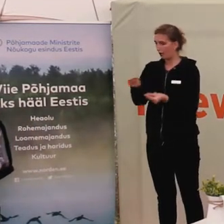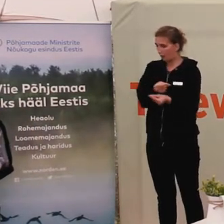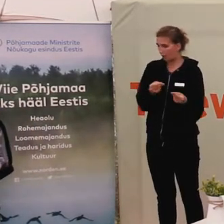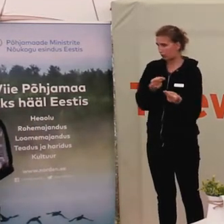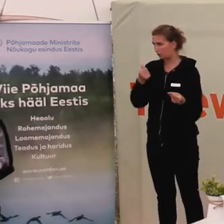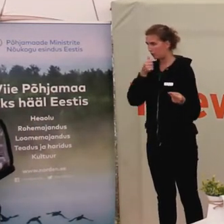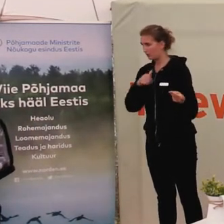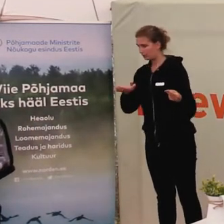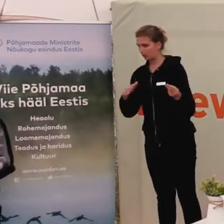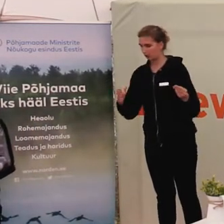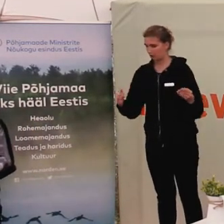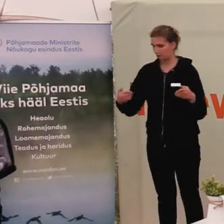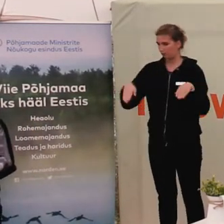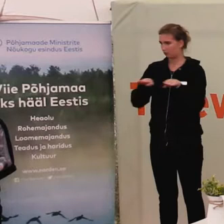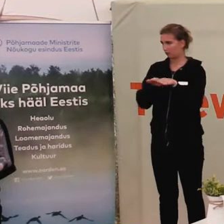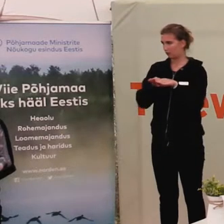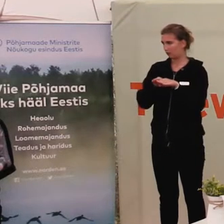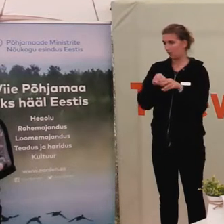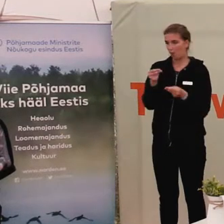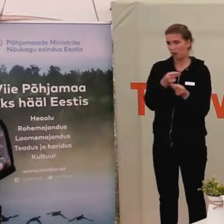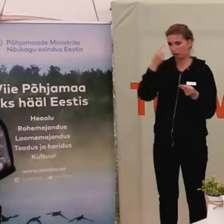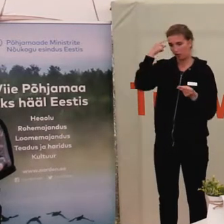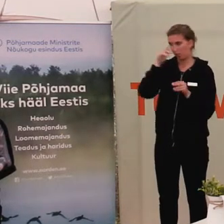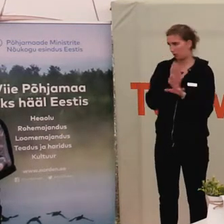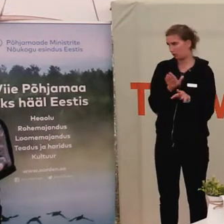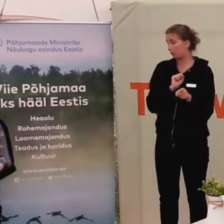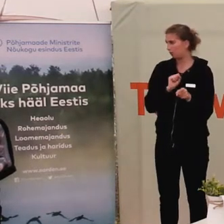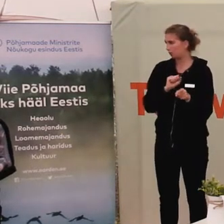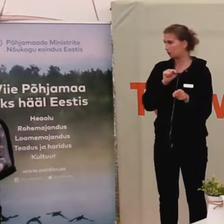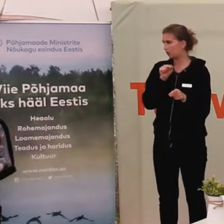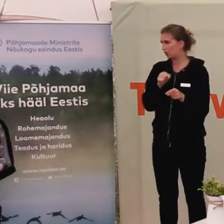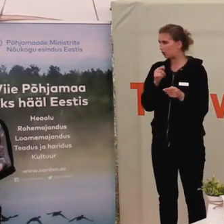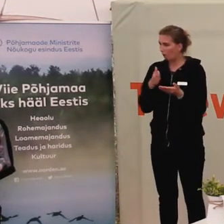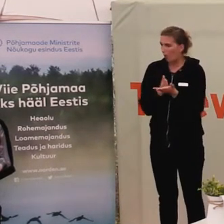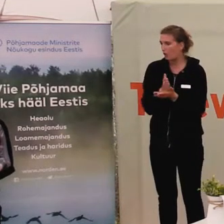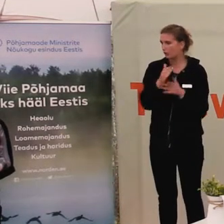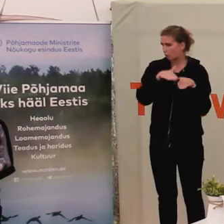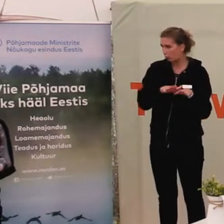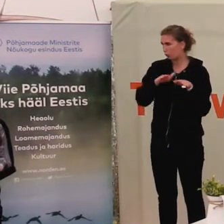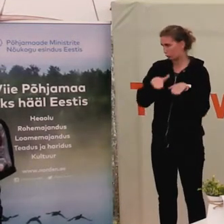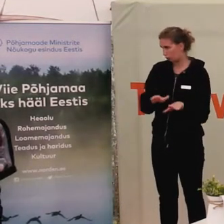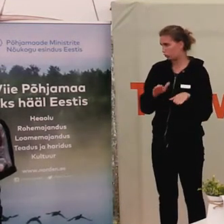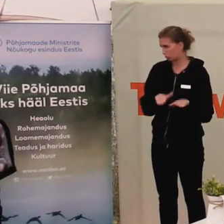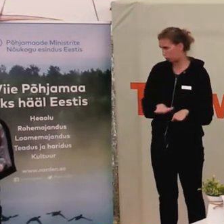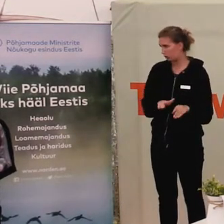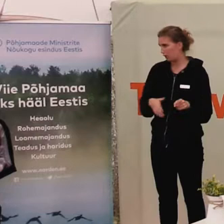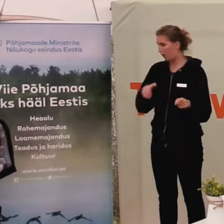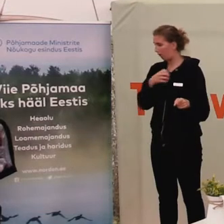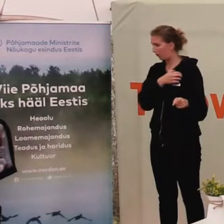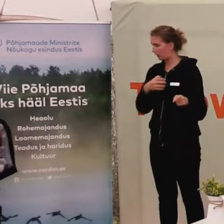are, even better, are not thinking about the economy because of the political decisions that they made. The president is